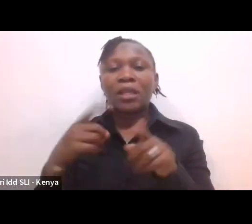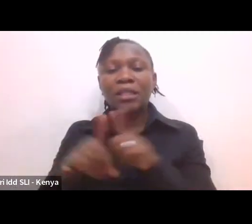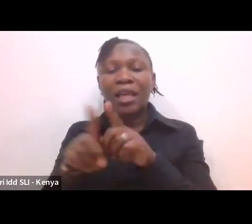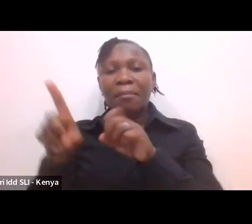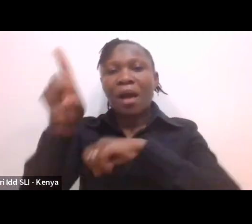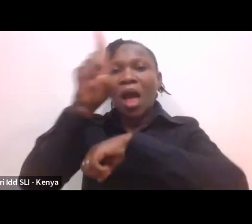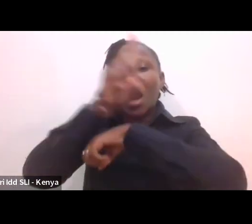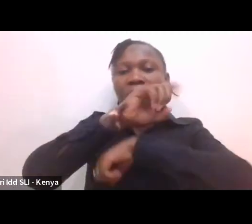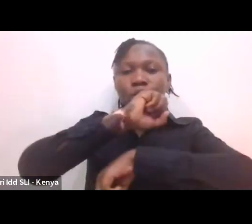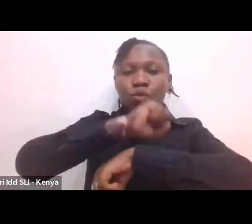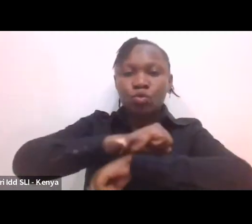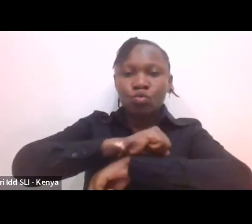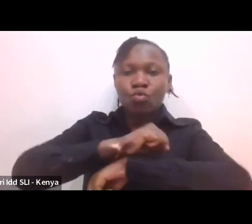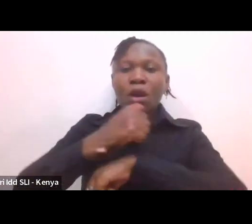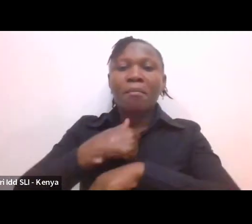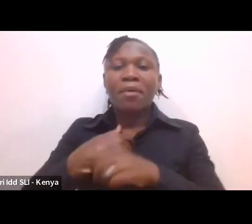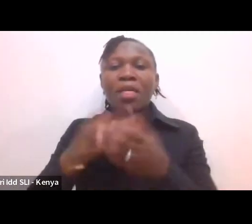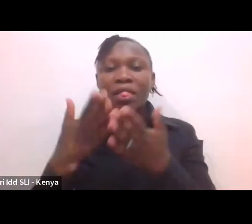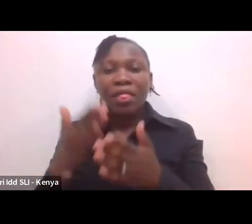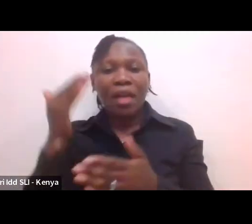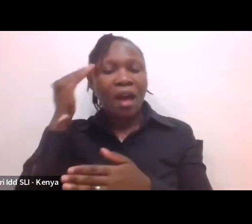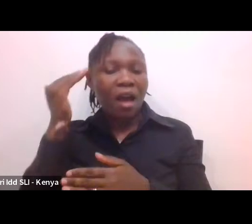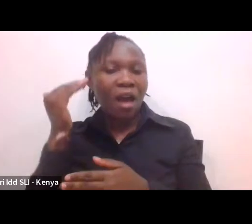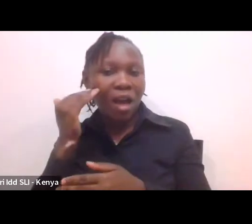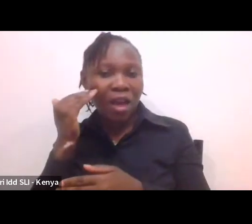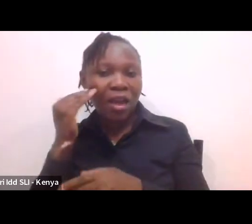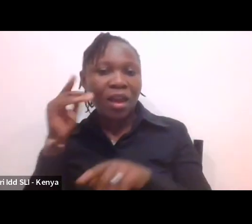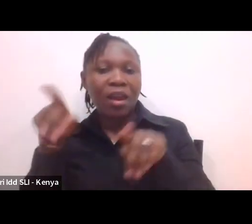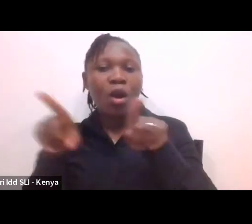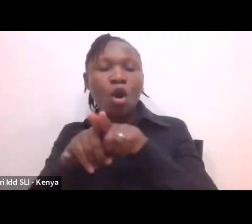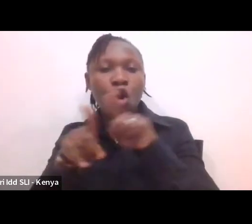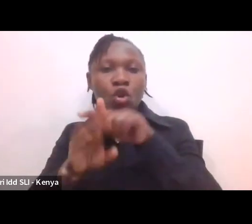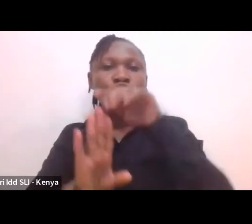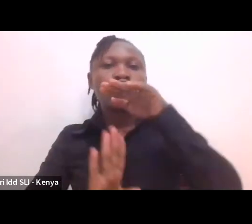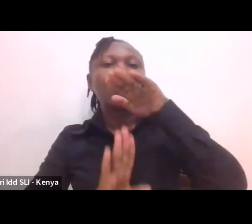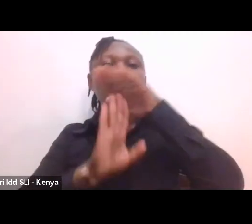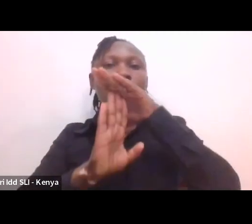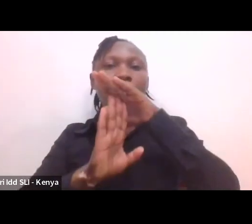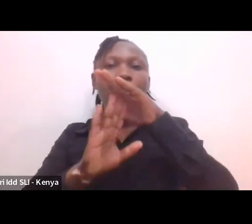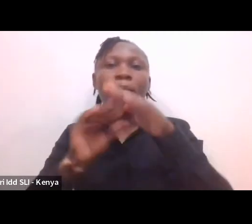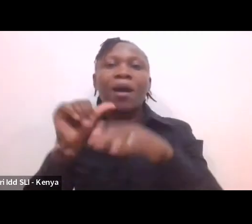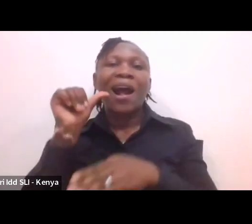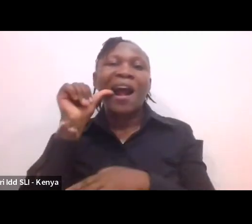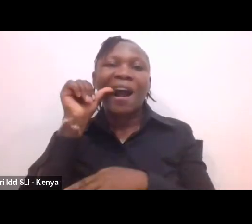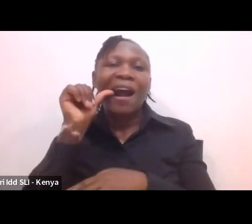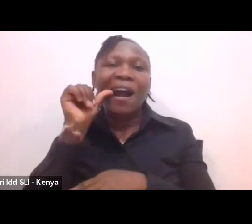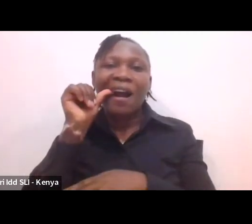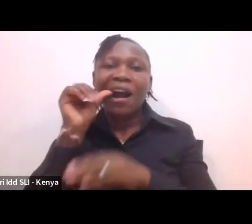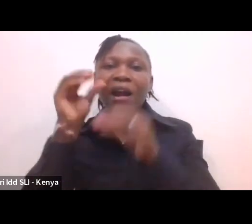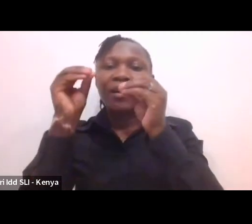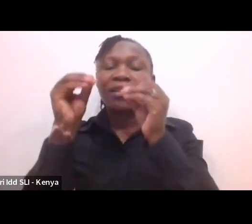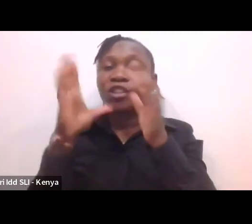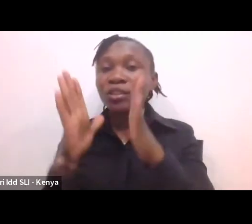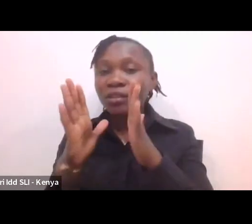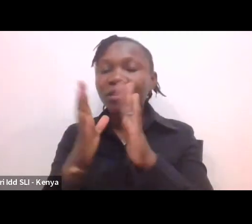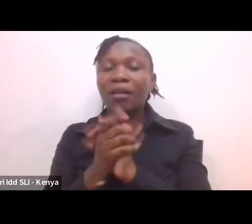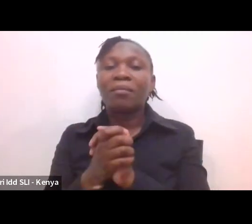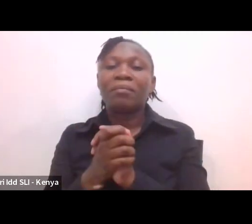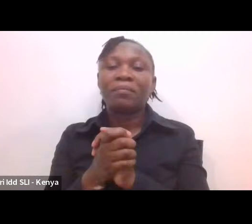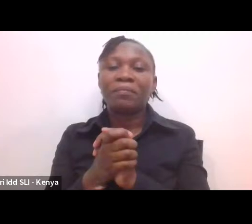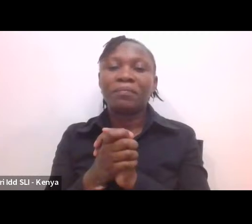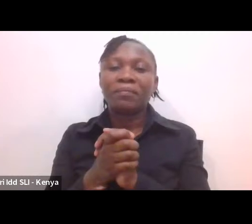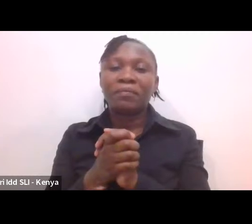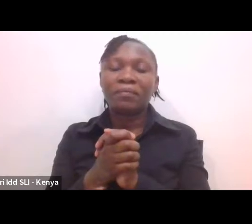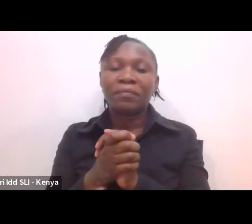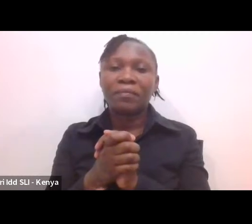in the UK and senior European teachers under the EU Erasmus Plus programme. And